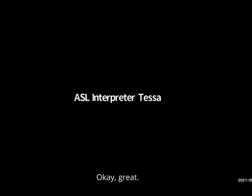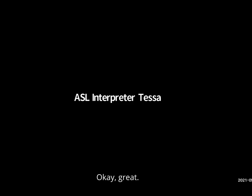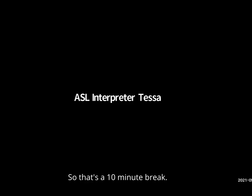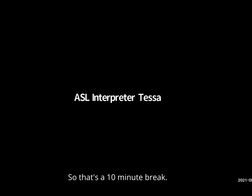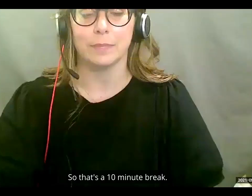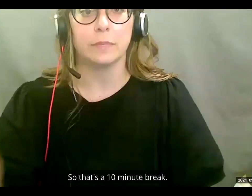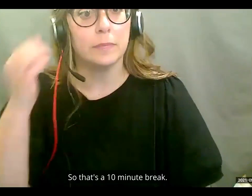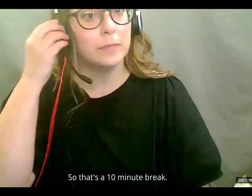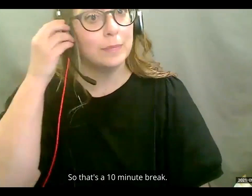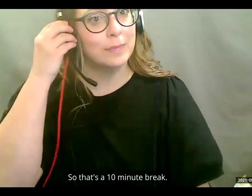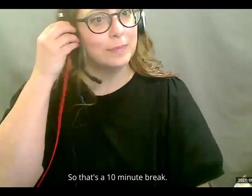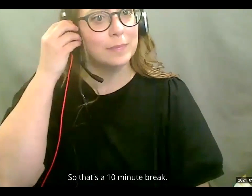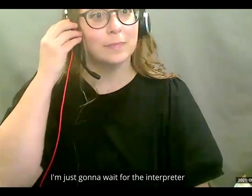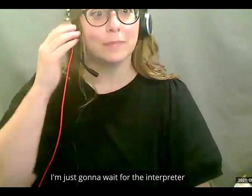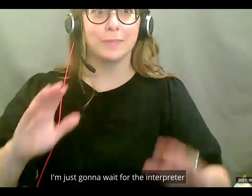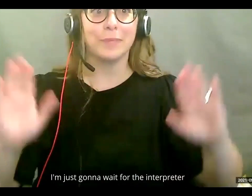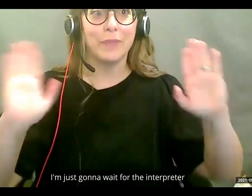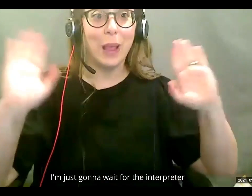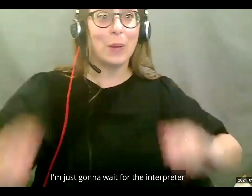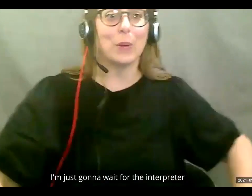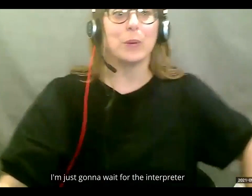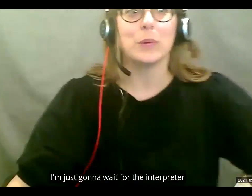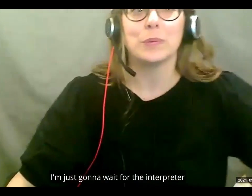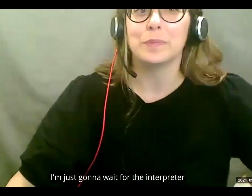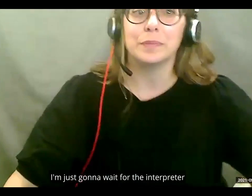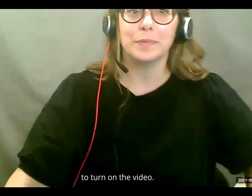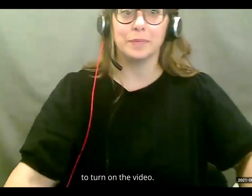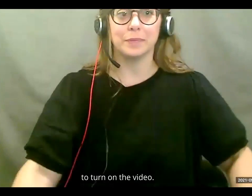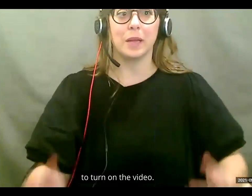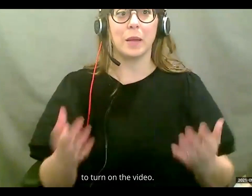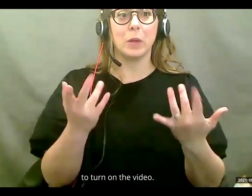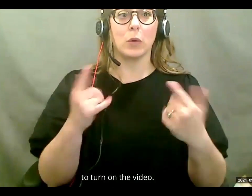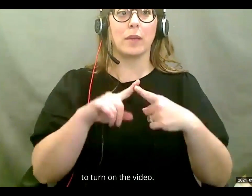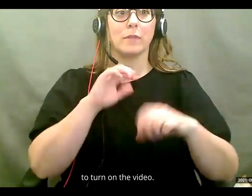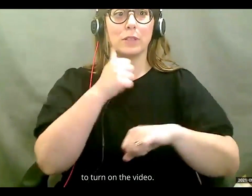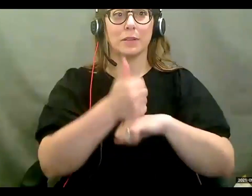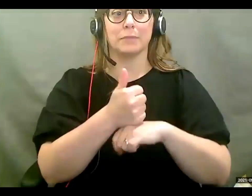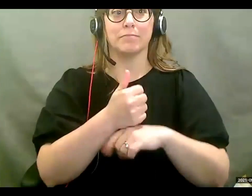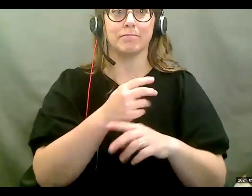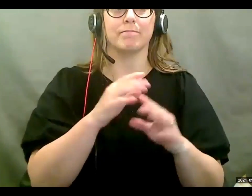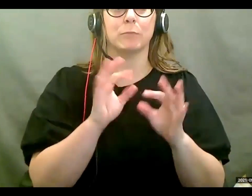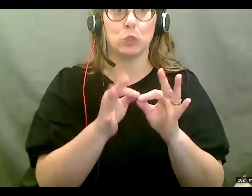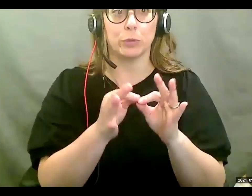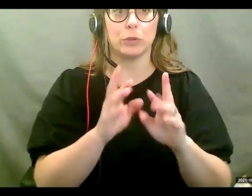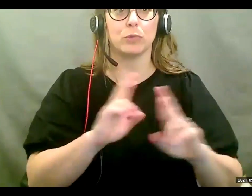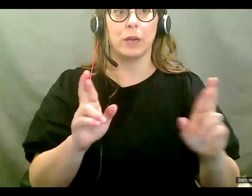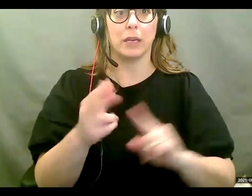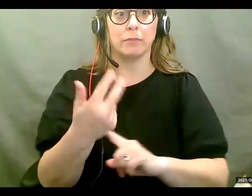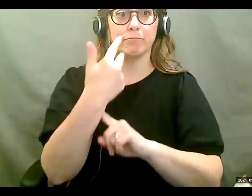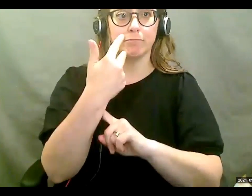right, so that's our 10-minute break. I'm just going to wait for the interpreter to turn on the video.